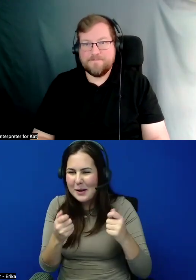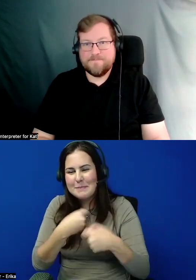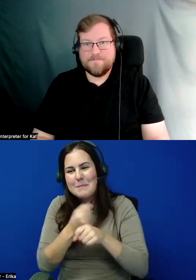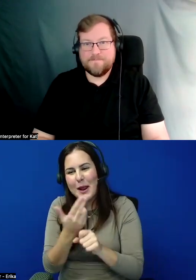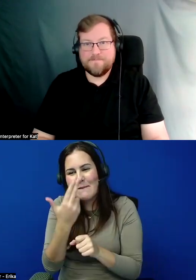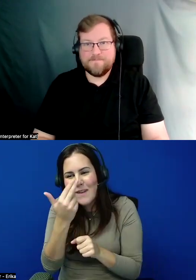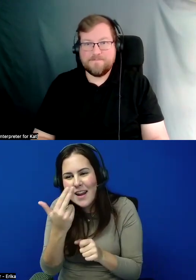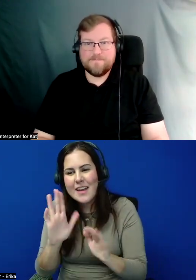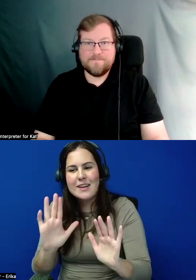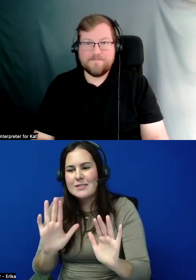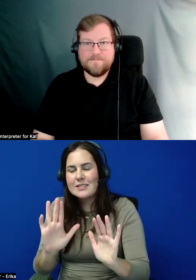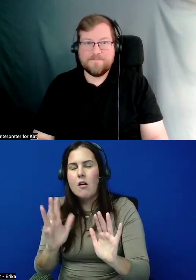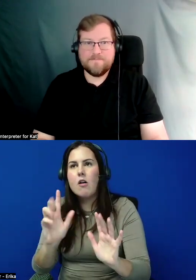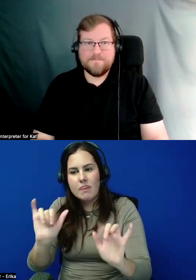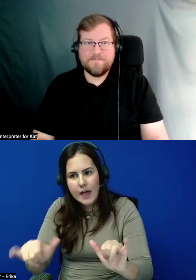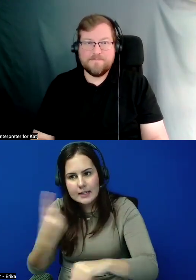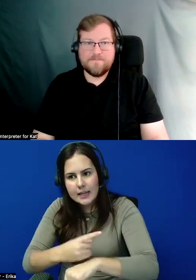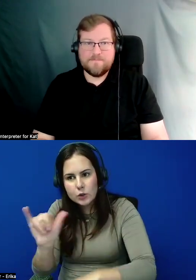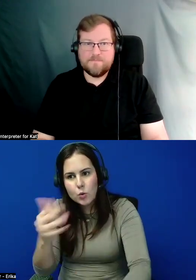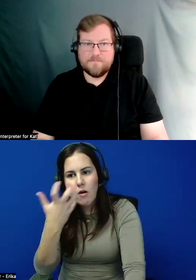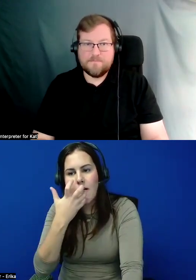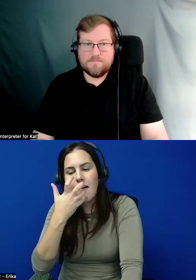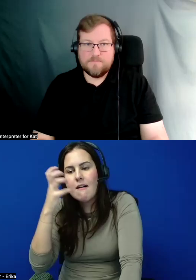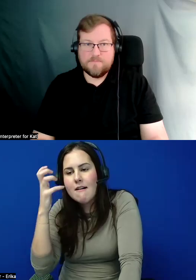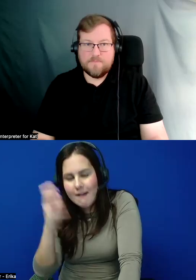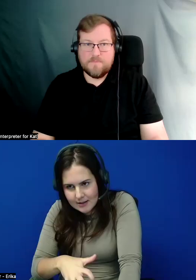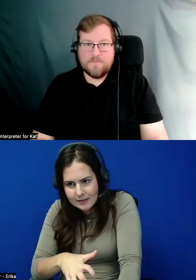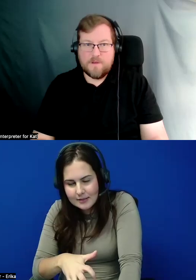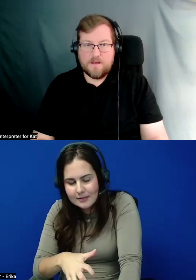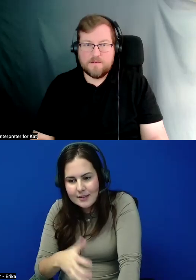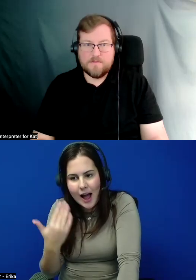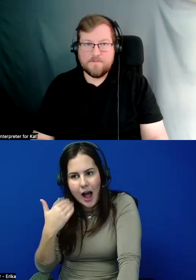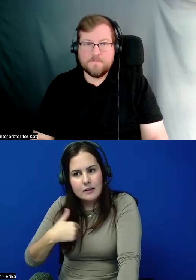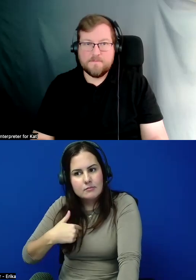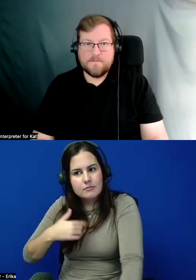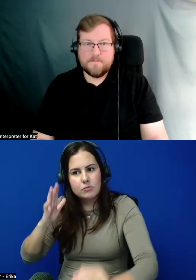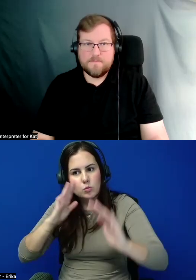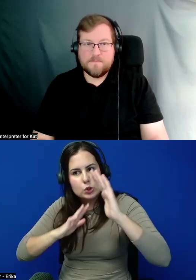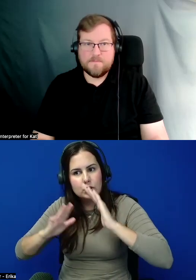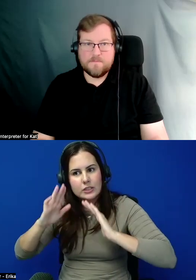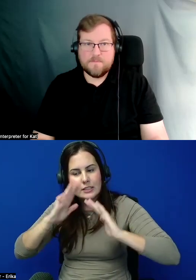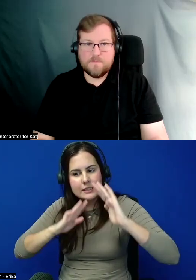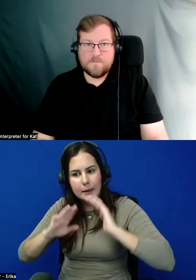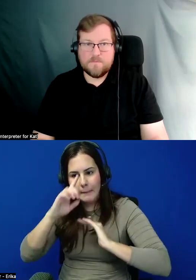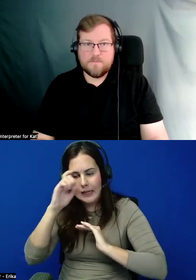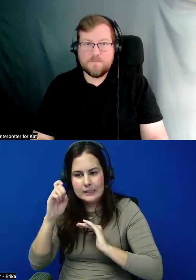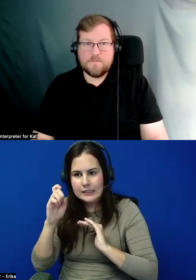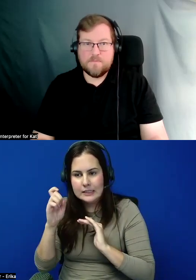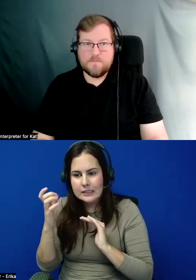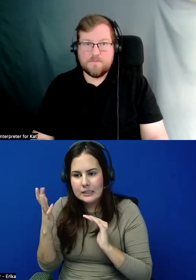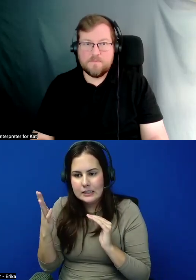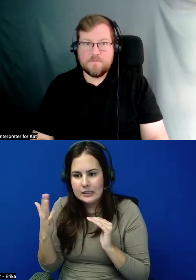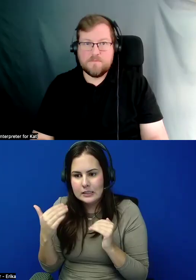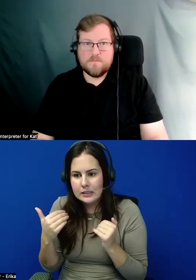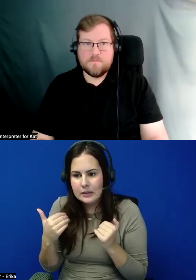was so hot. Like I was really, really worried going into that day because we had very little to work with